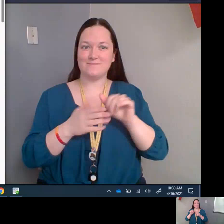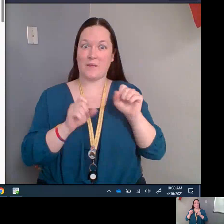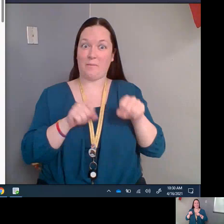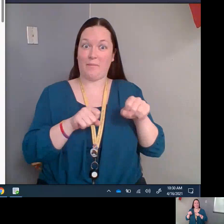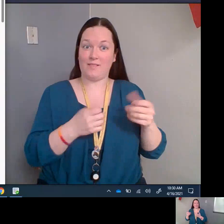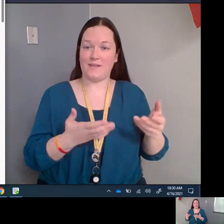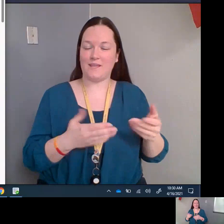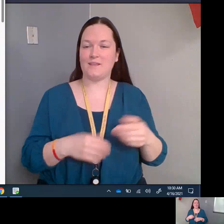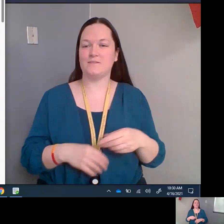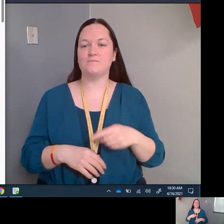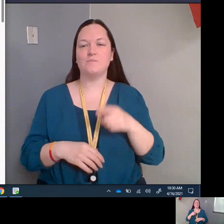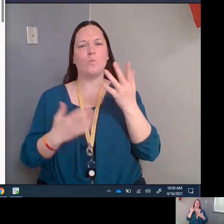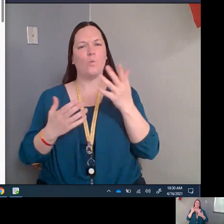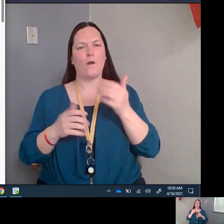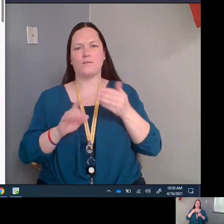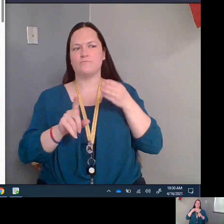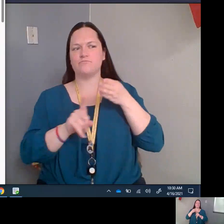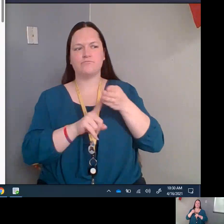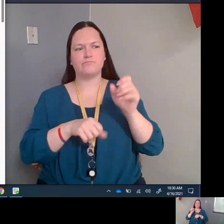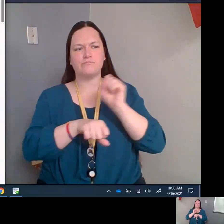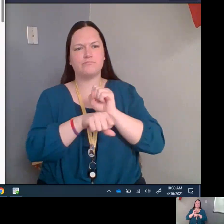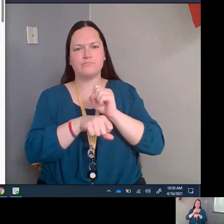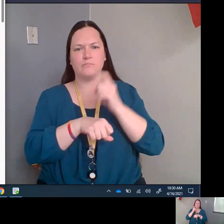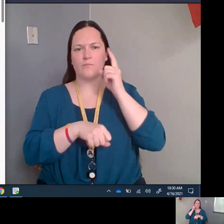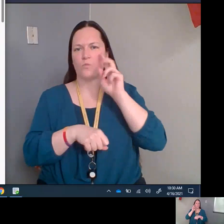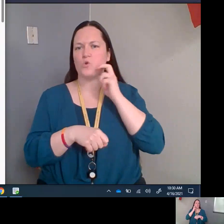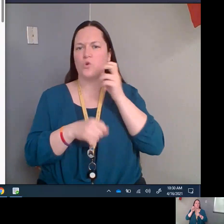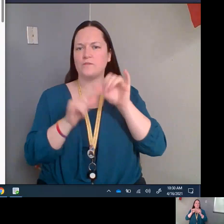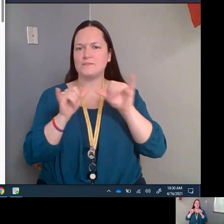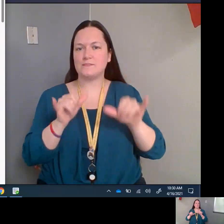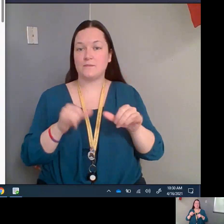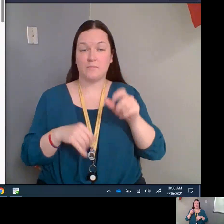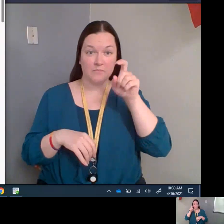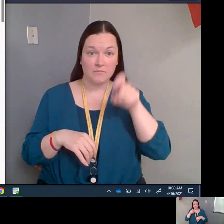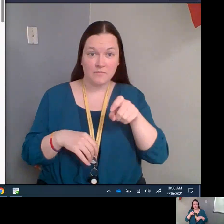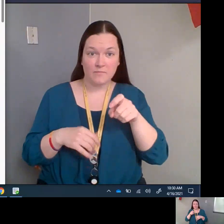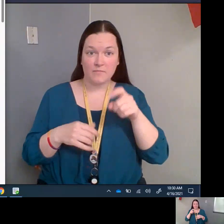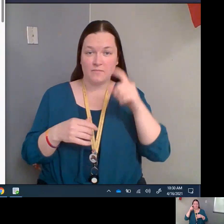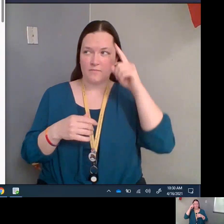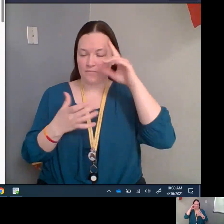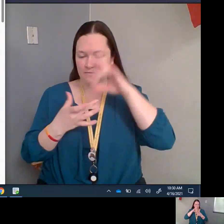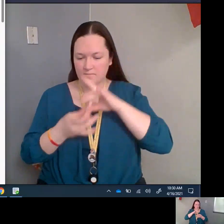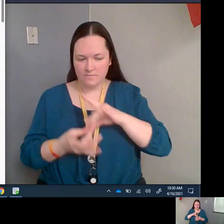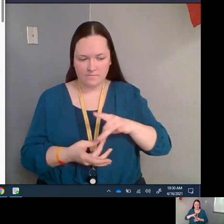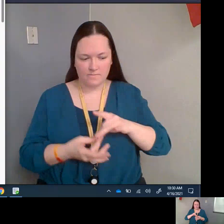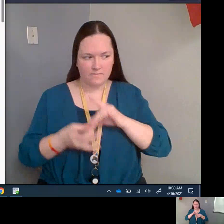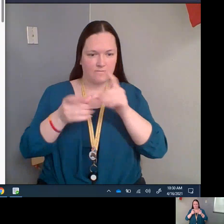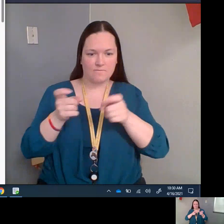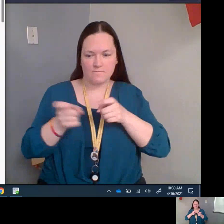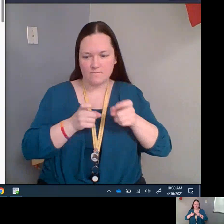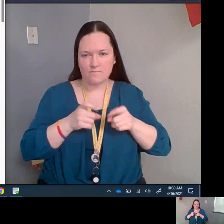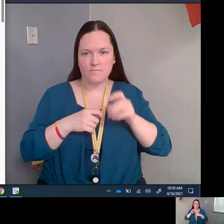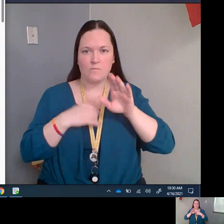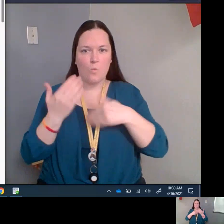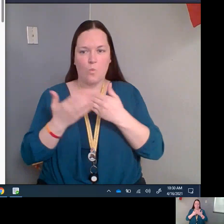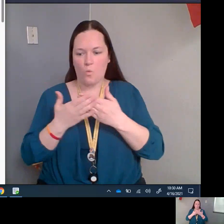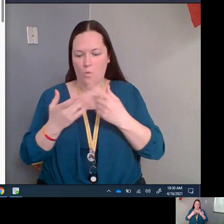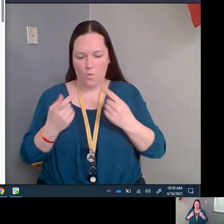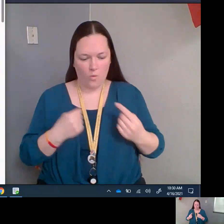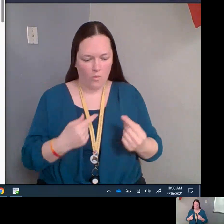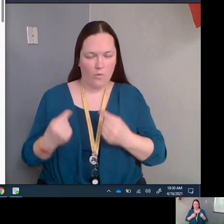primary function of the nervous system. The basic purpose is to coordinate all of the activities of the body. It enables the body